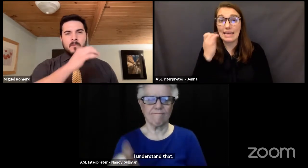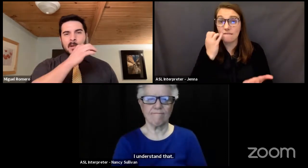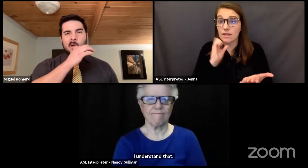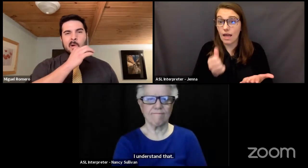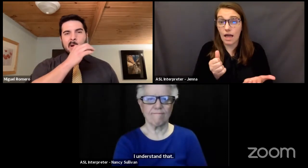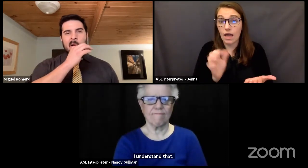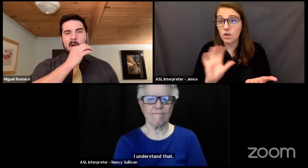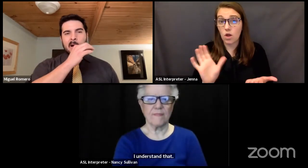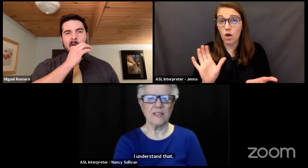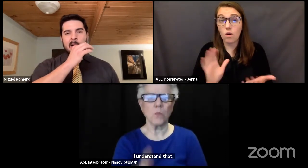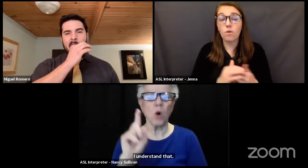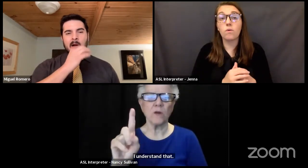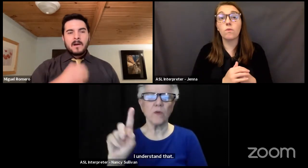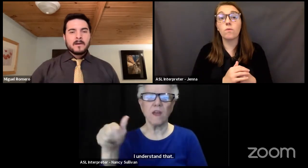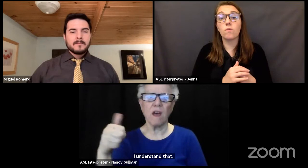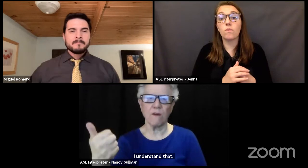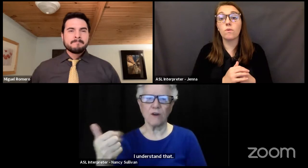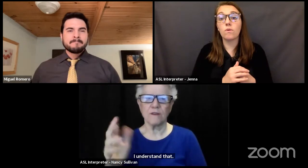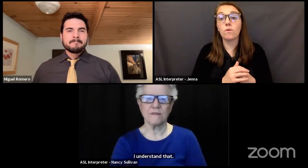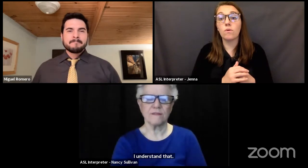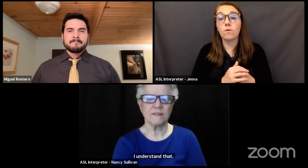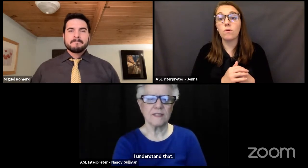case,